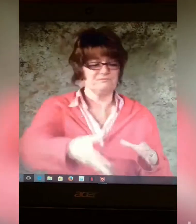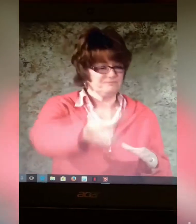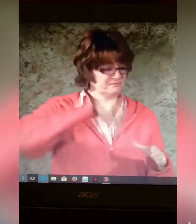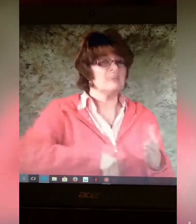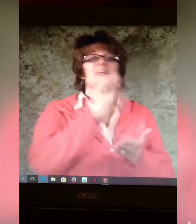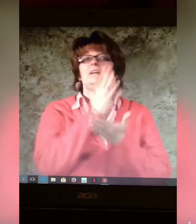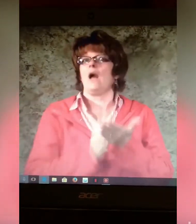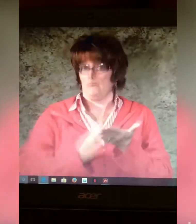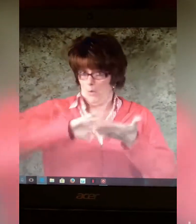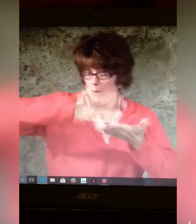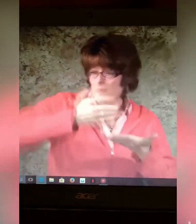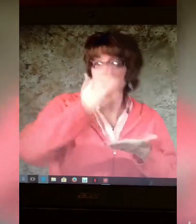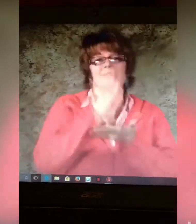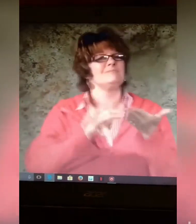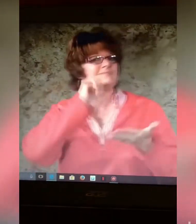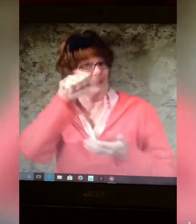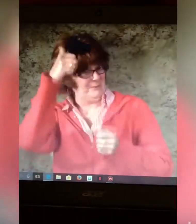And I grabbed what I could, and